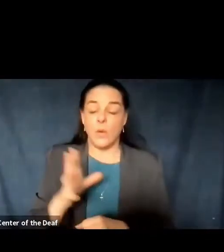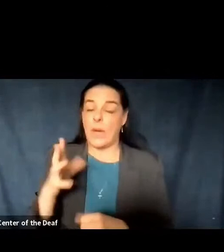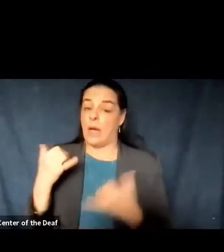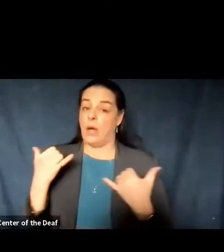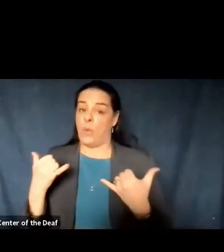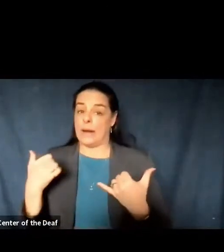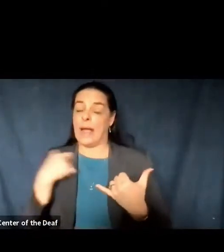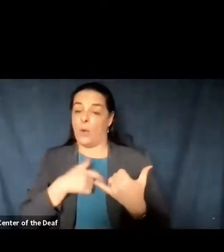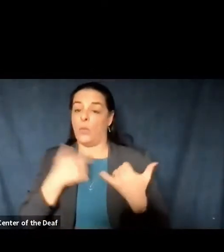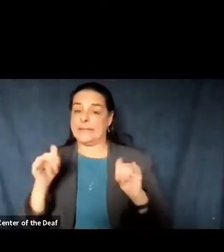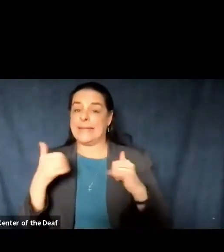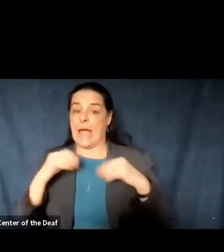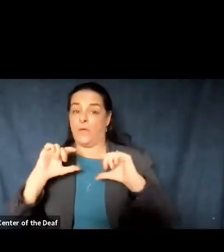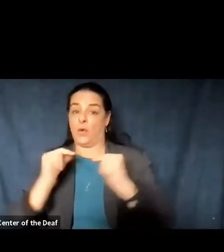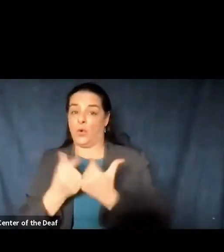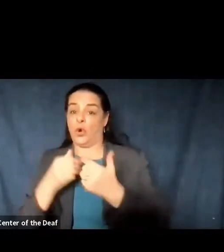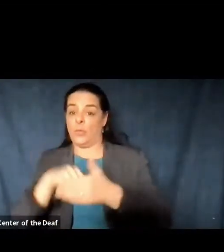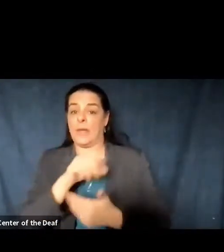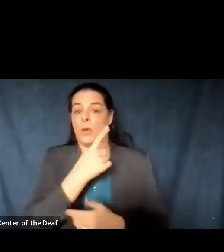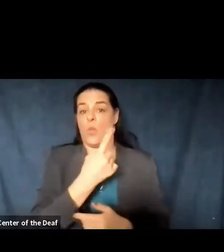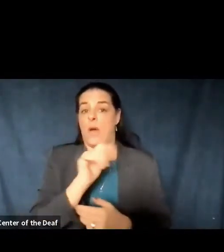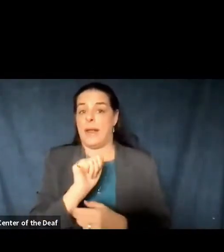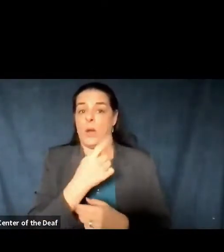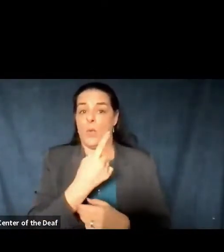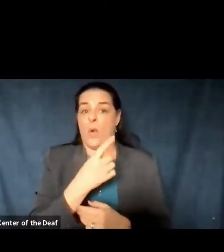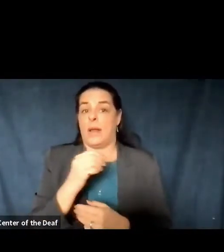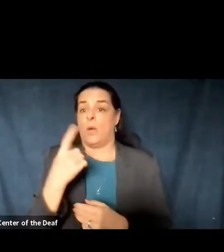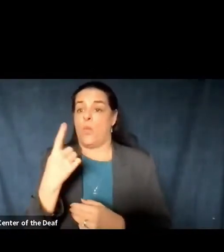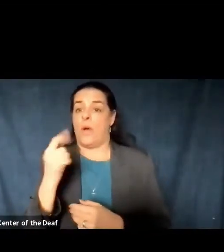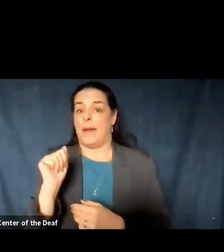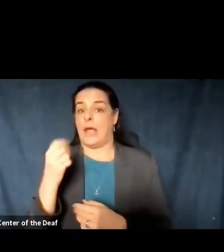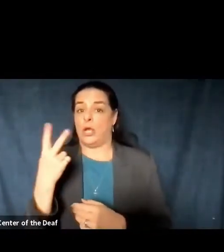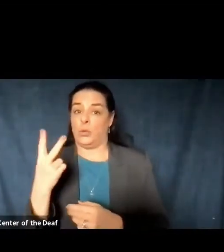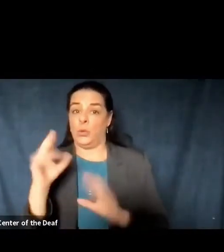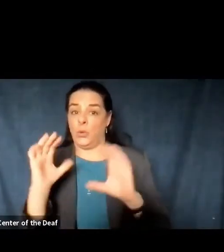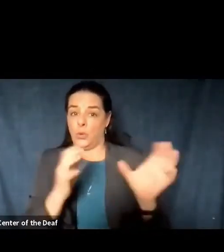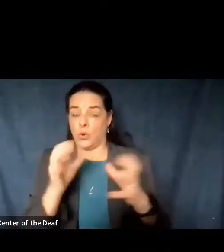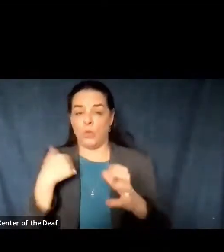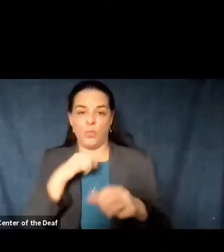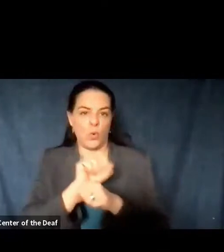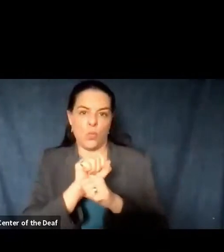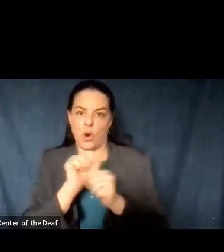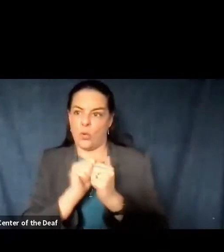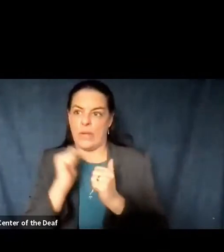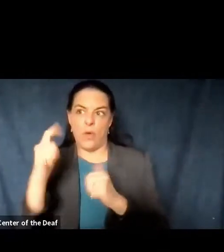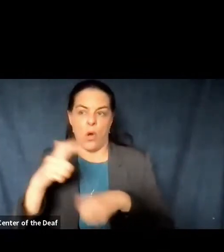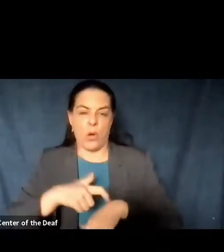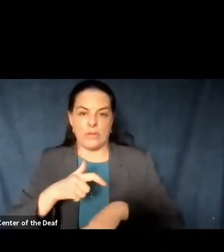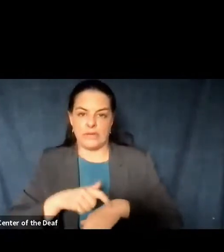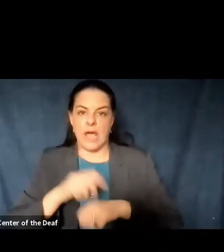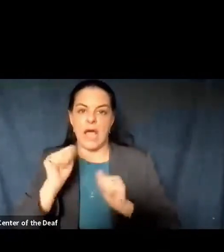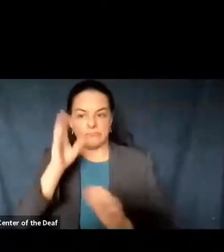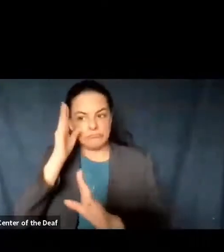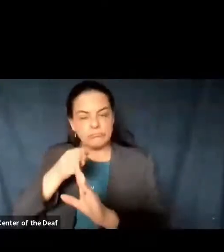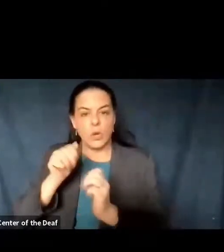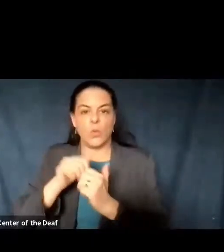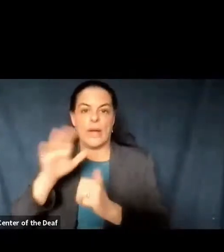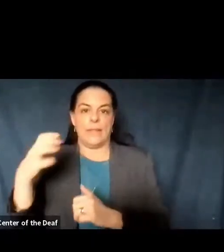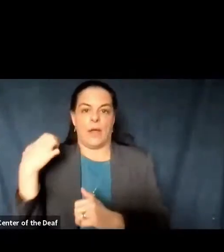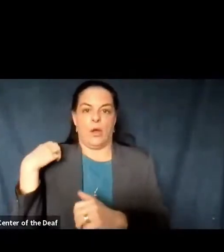groups that are within 1A1 and 1A2 that we work with all the time that we're able to, and employers specifically is what, thank you, Dr.